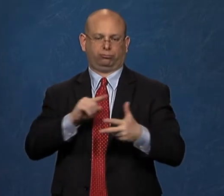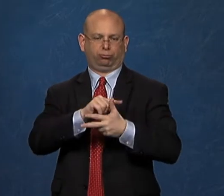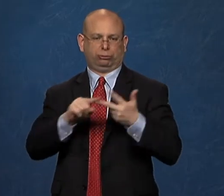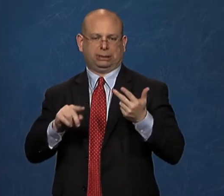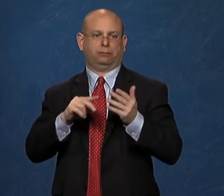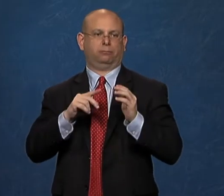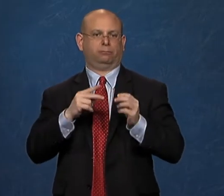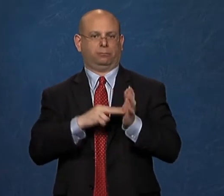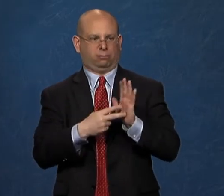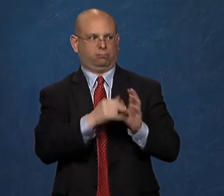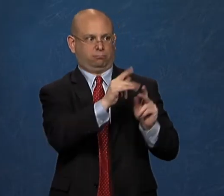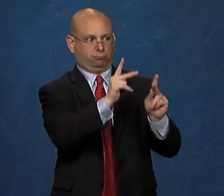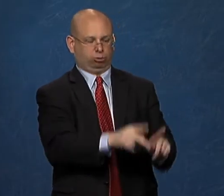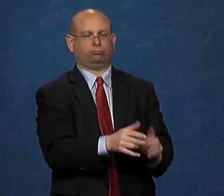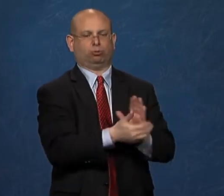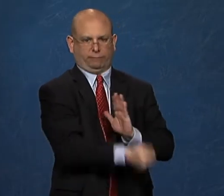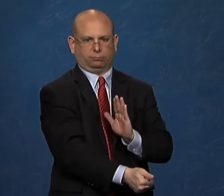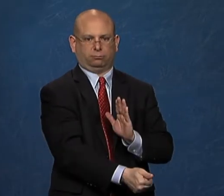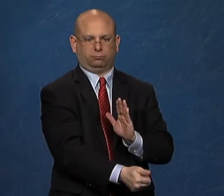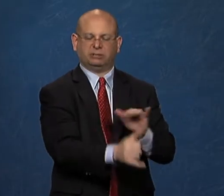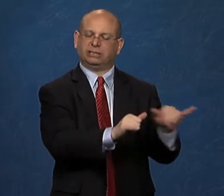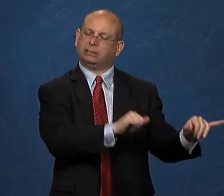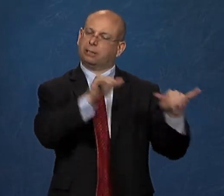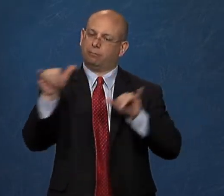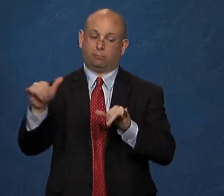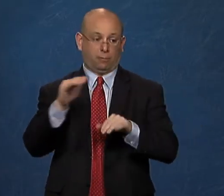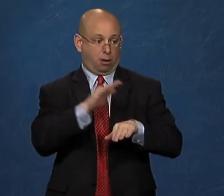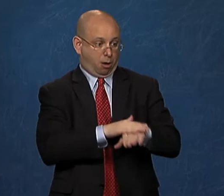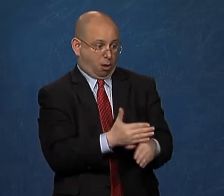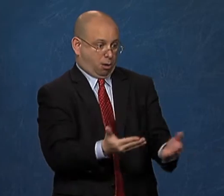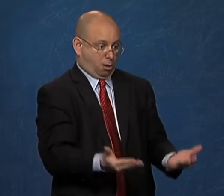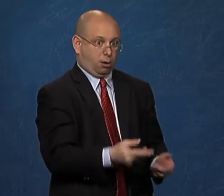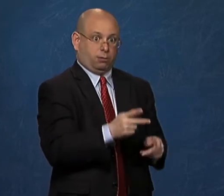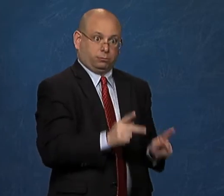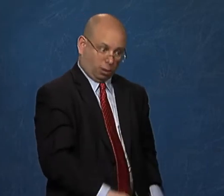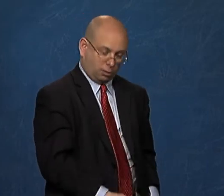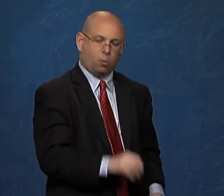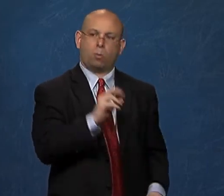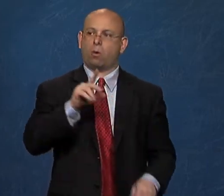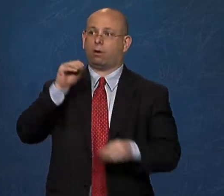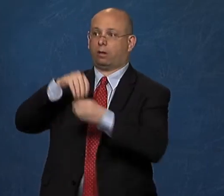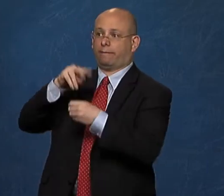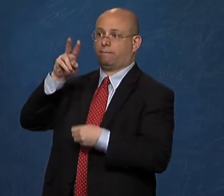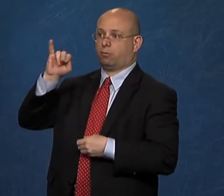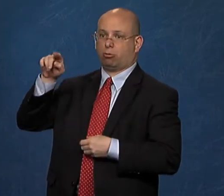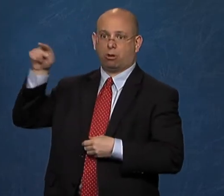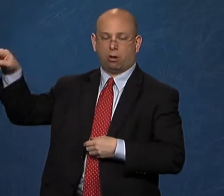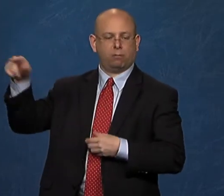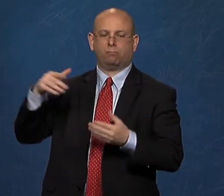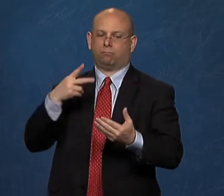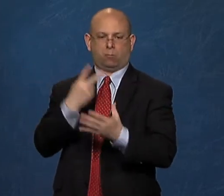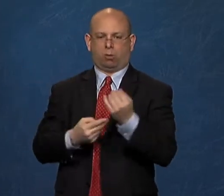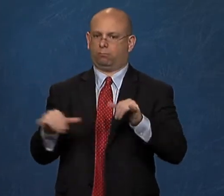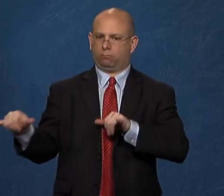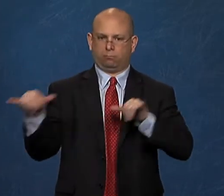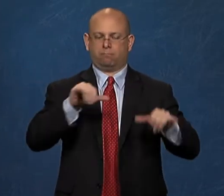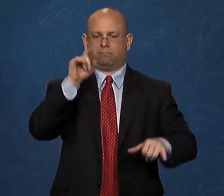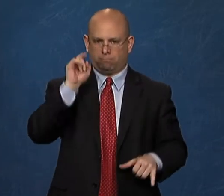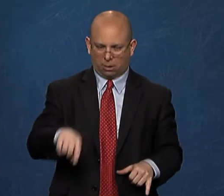The interpreter is there just to make sure communication happens. And that holds true. These 3 stipulations hold true